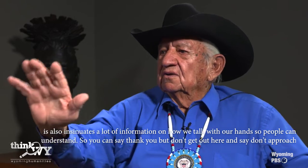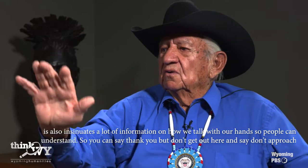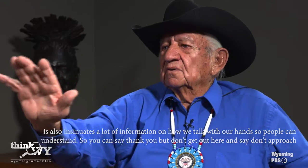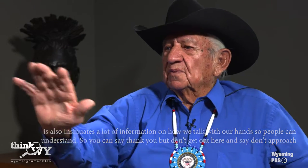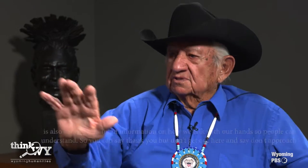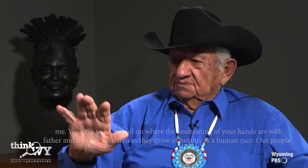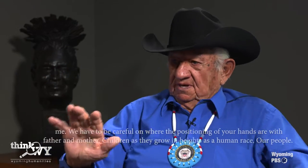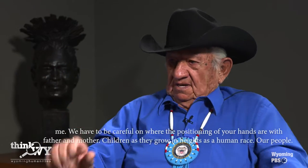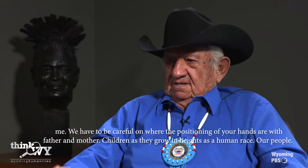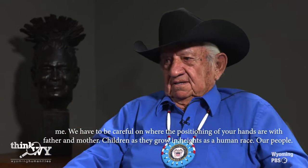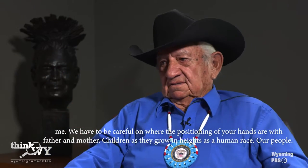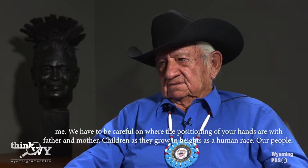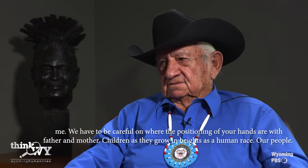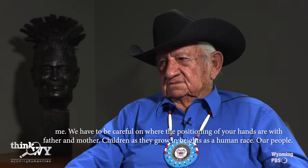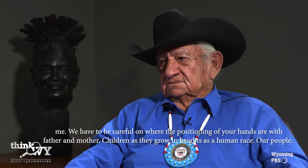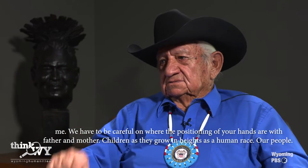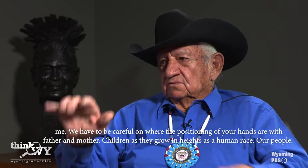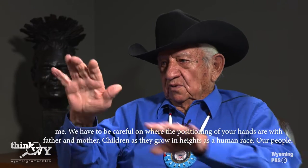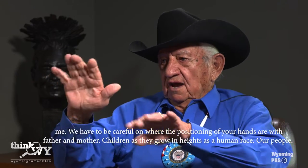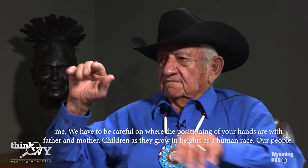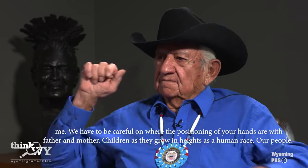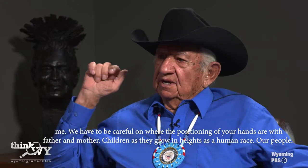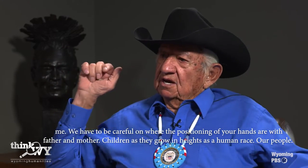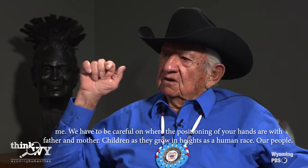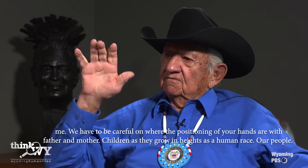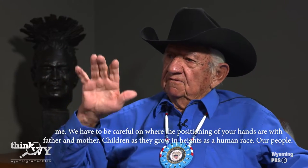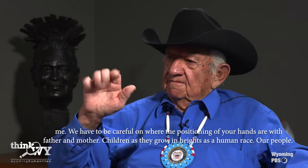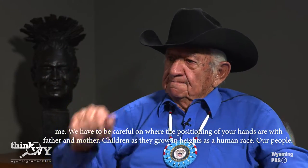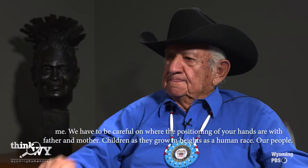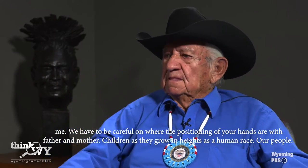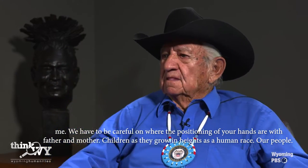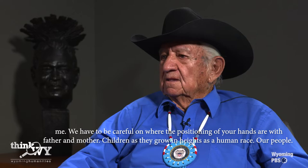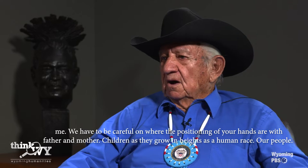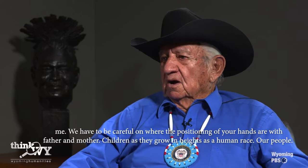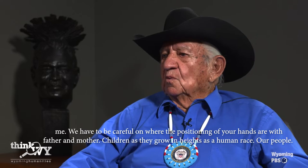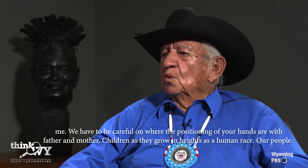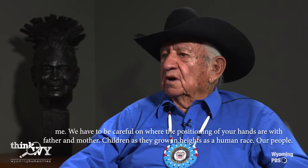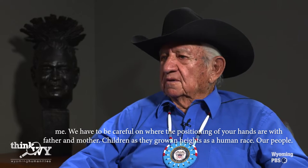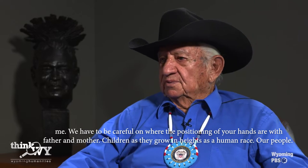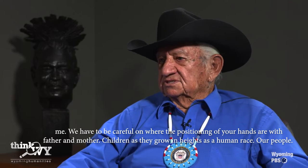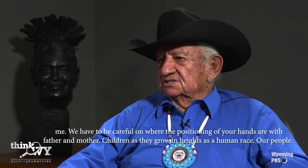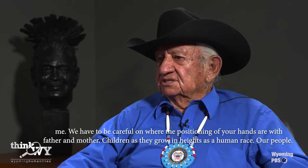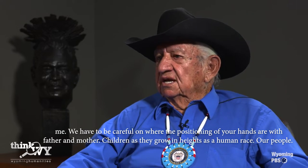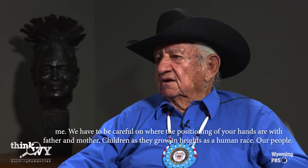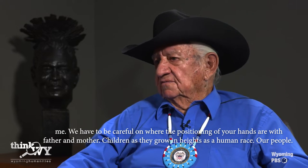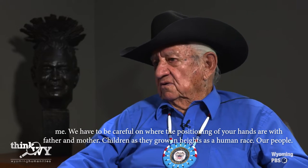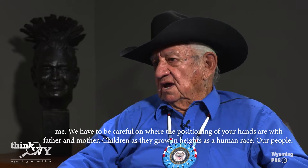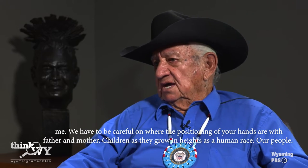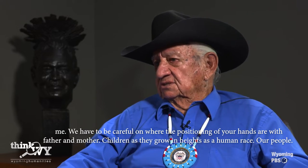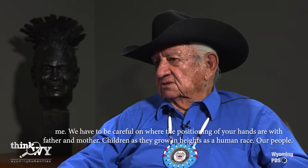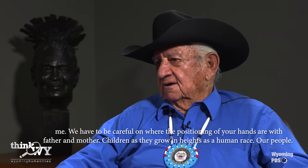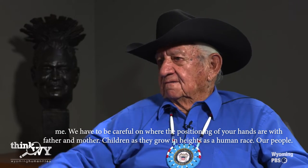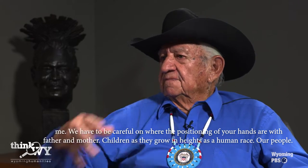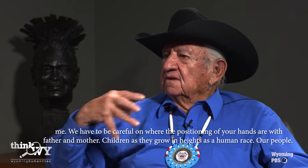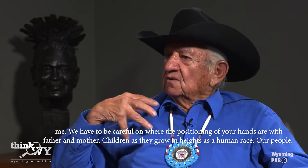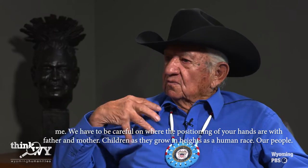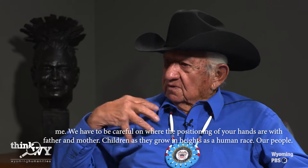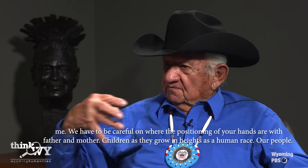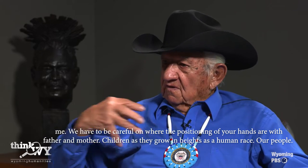don't approach me. We have to be careful on where the positioning of your hands are. Oh. With